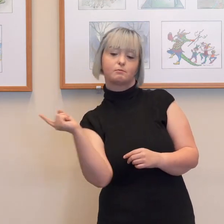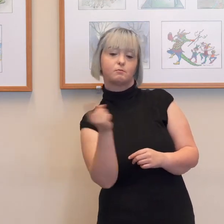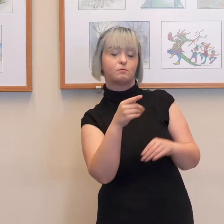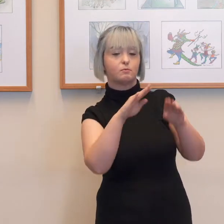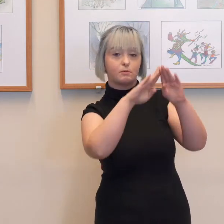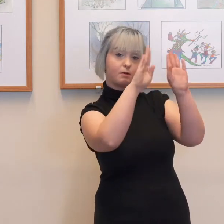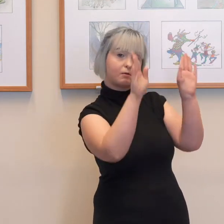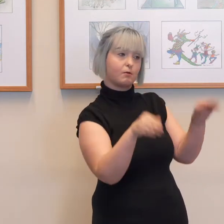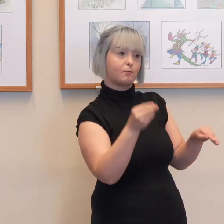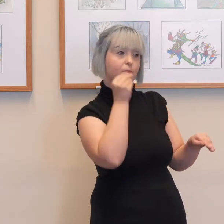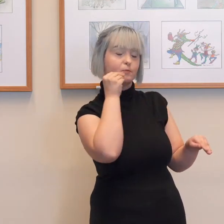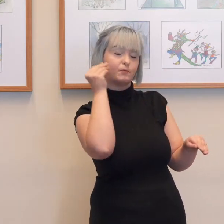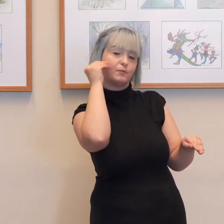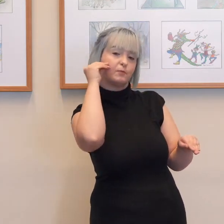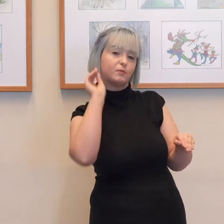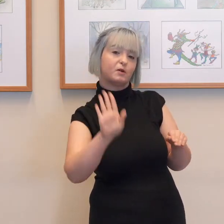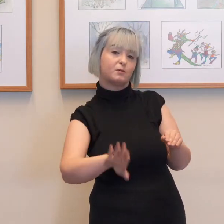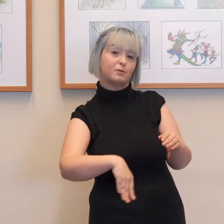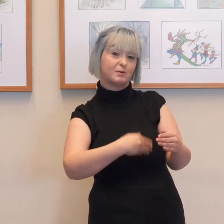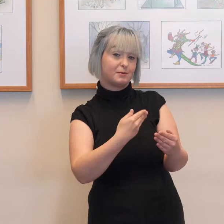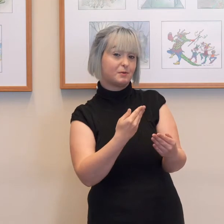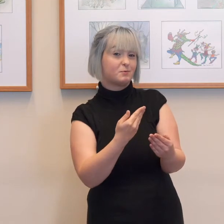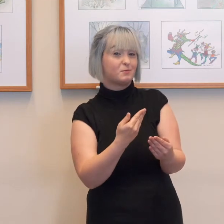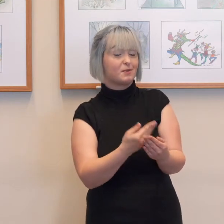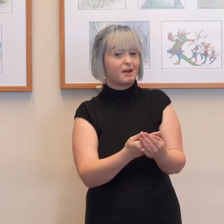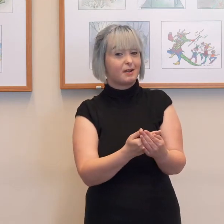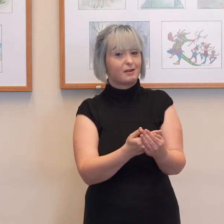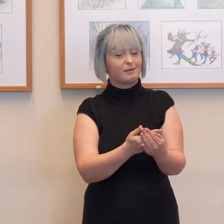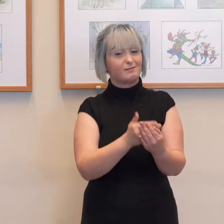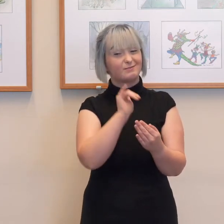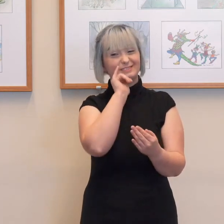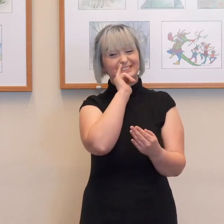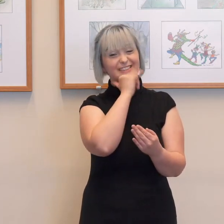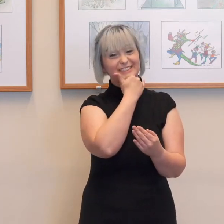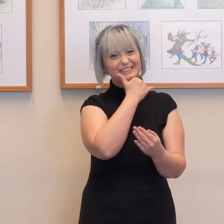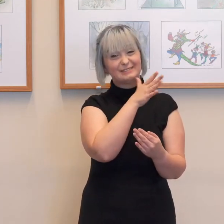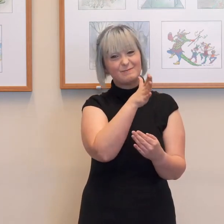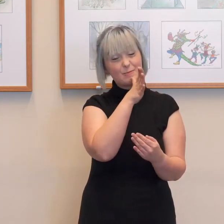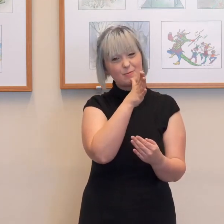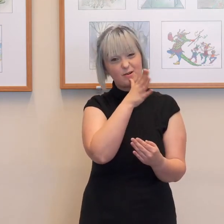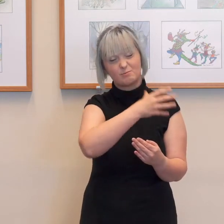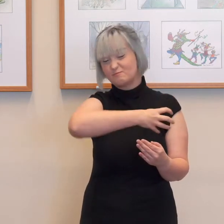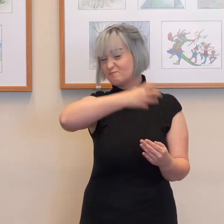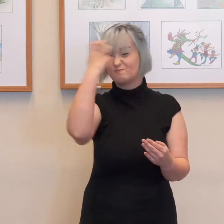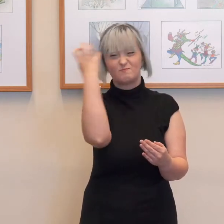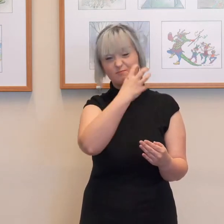and he took the beans and he went home. But when he arrived, his mother was